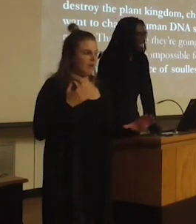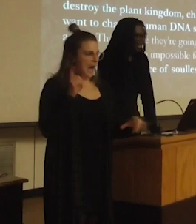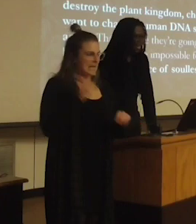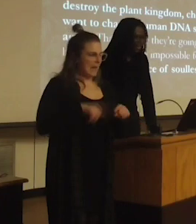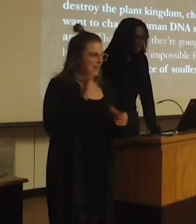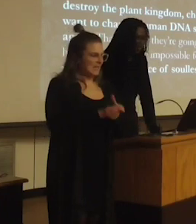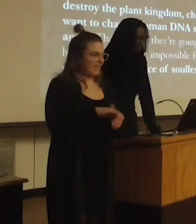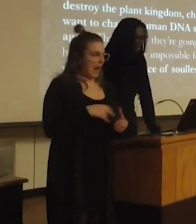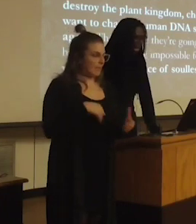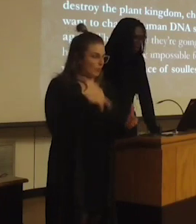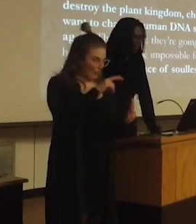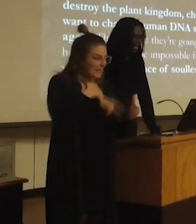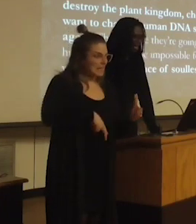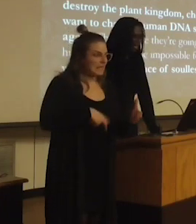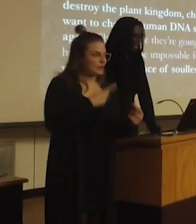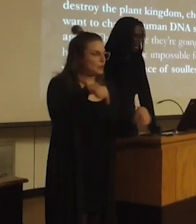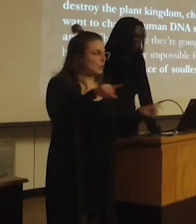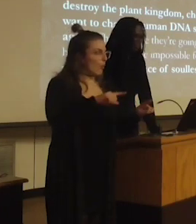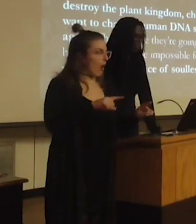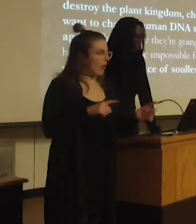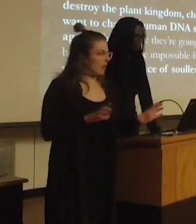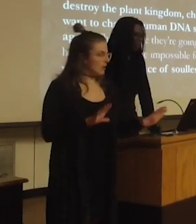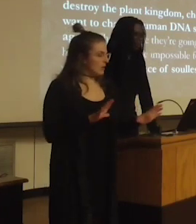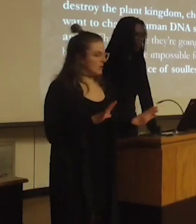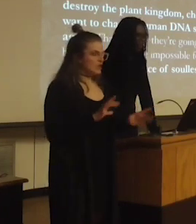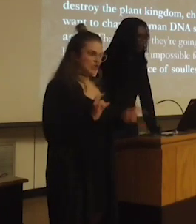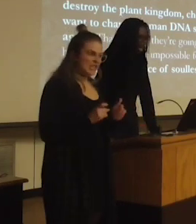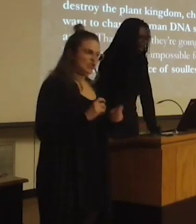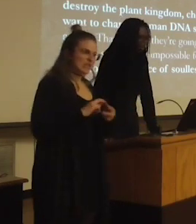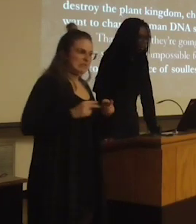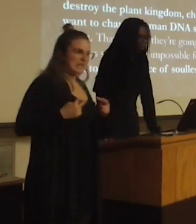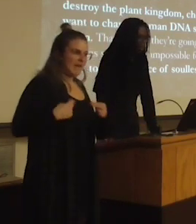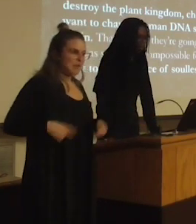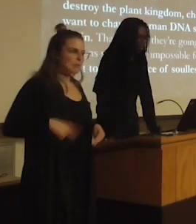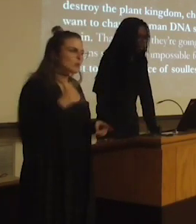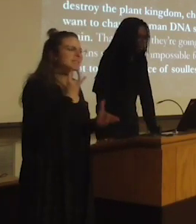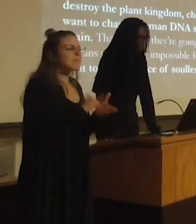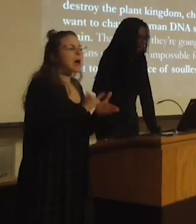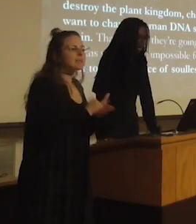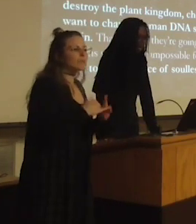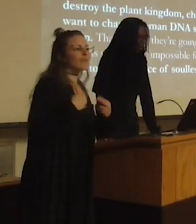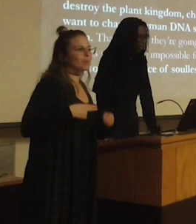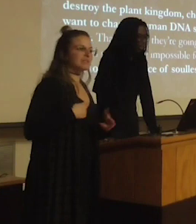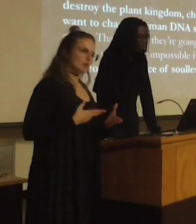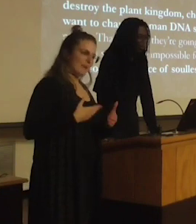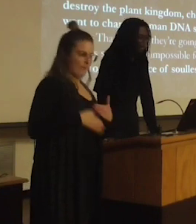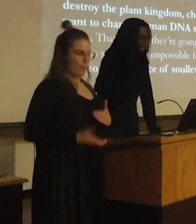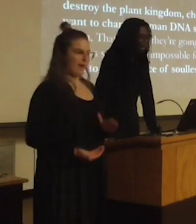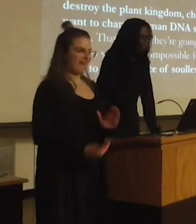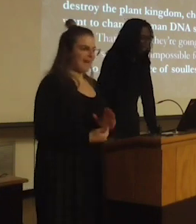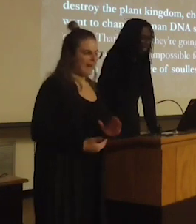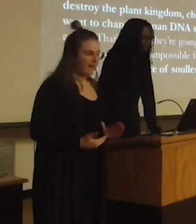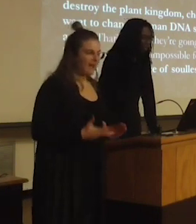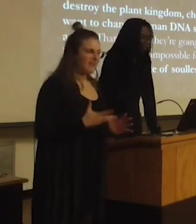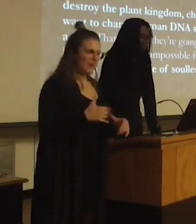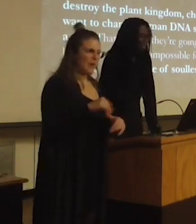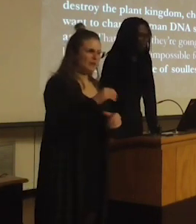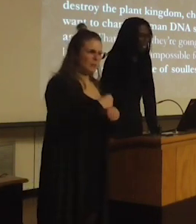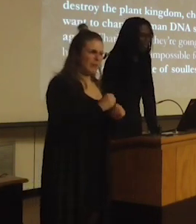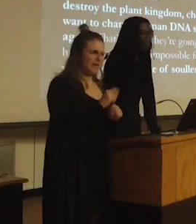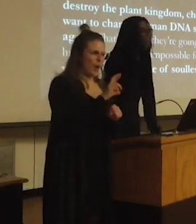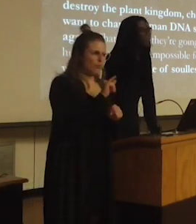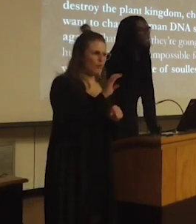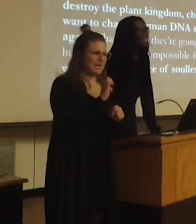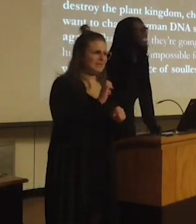believe that I'm reading this out loud. Change the DNA of humans so that it will be impossible for a human to be born again. They want to create a race of